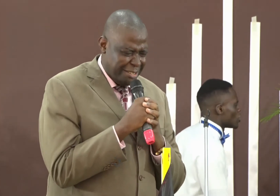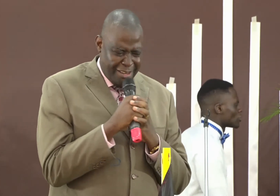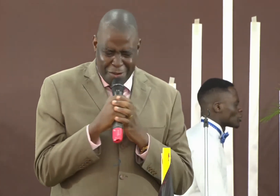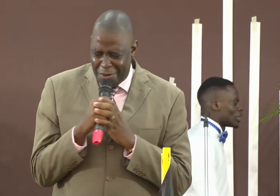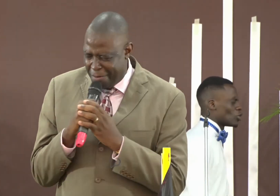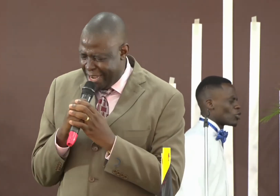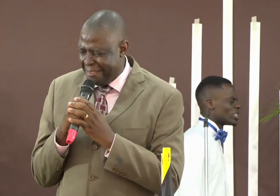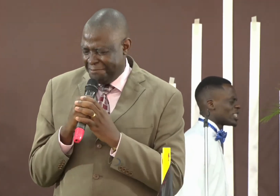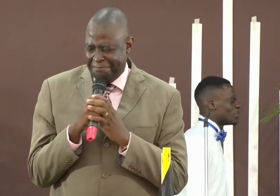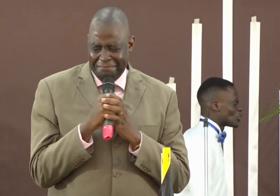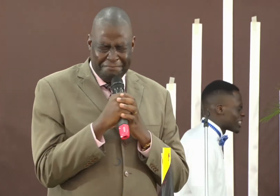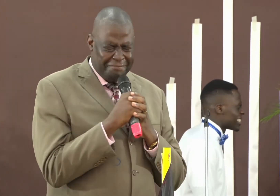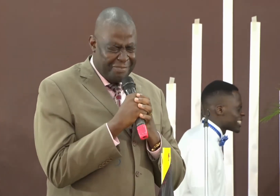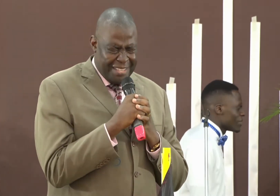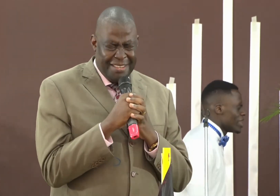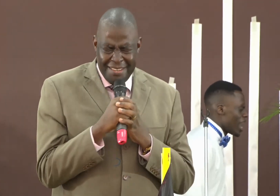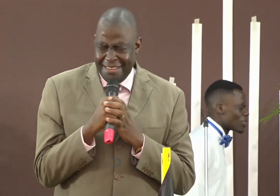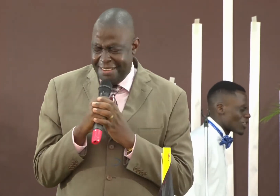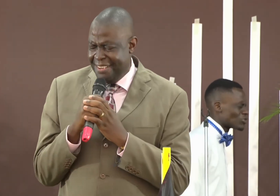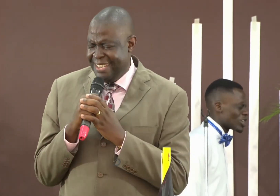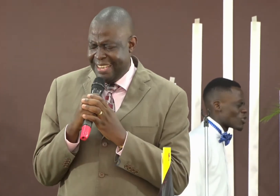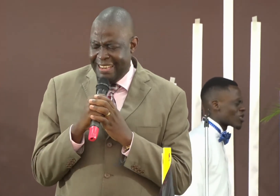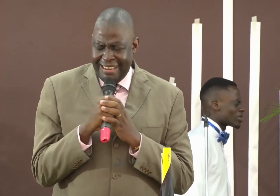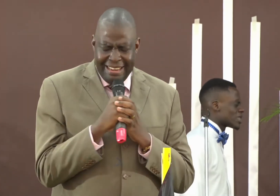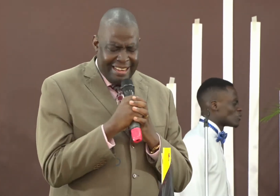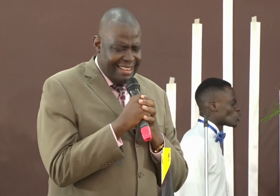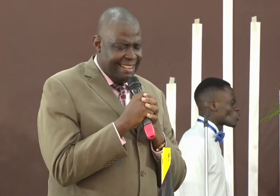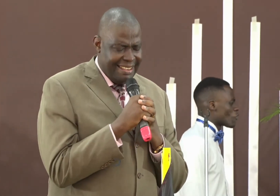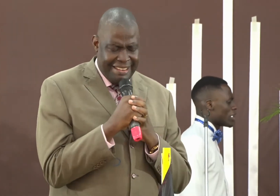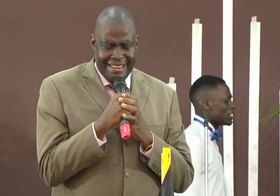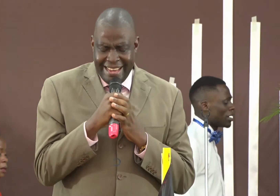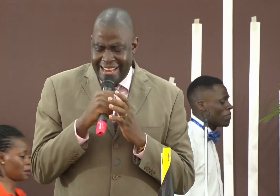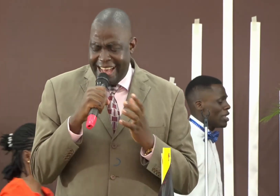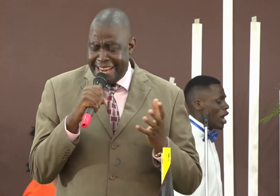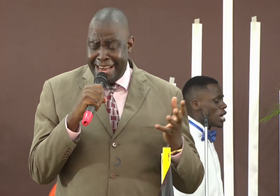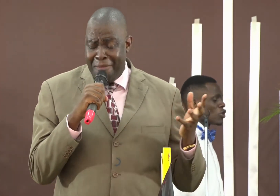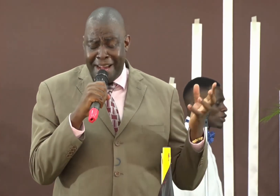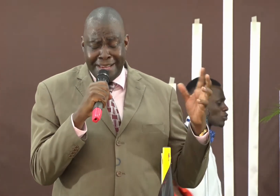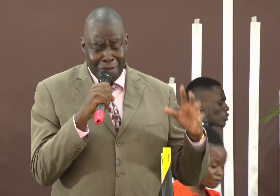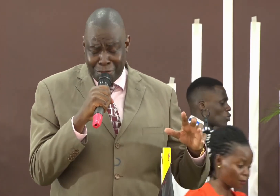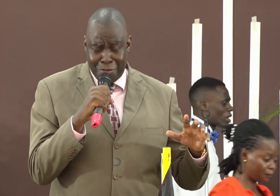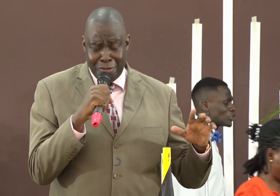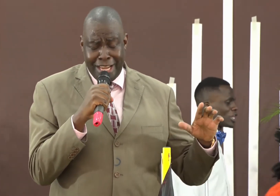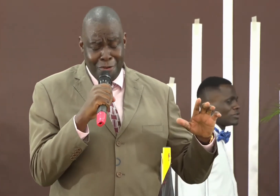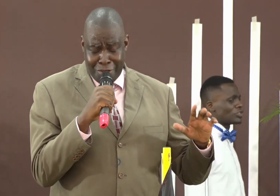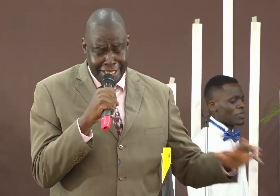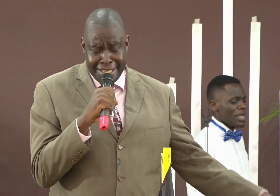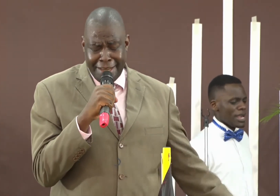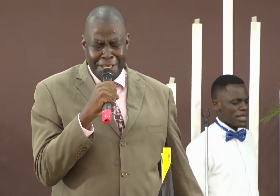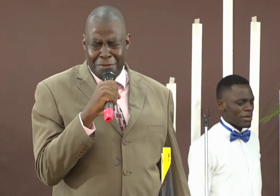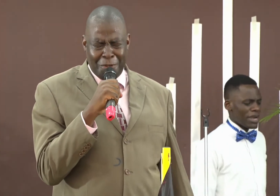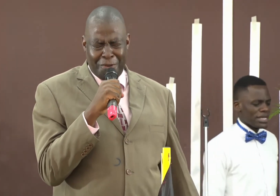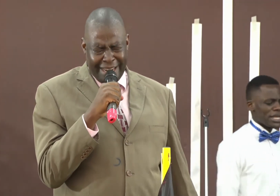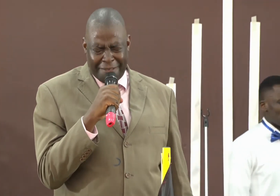kyonna ekigenda okukolebwa. That he will hover upon each and everything that's going to be done. Aina amaanyi okukyusa